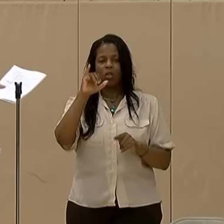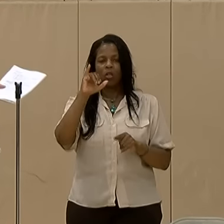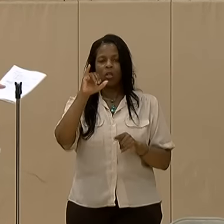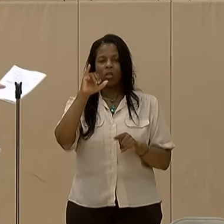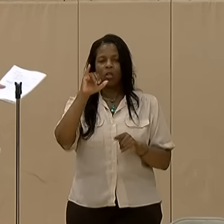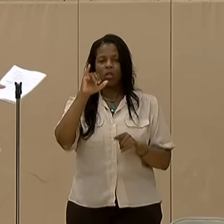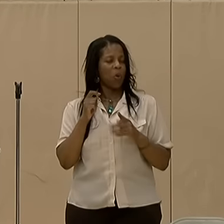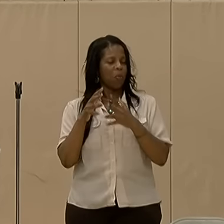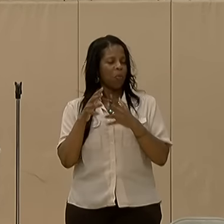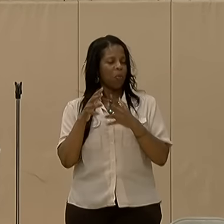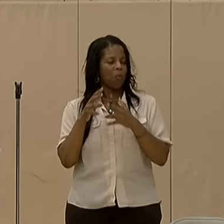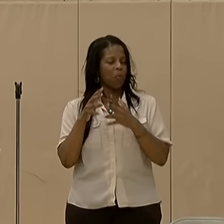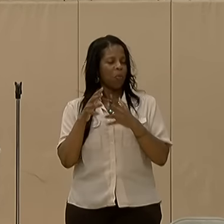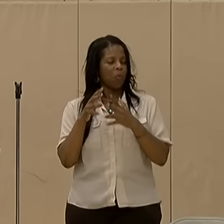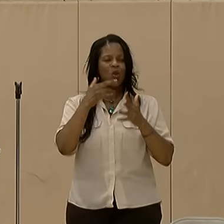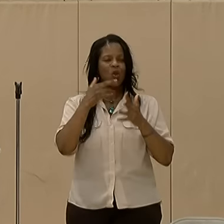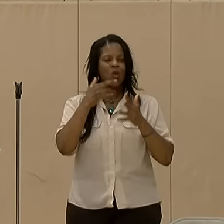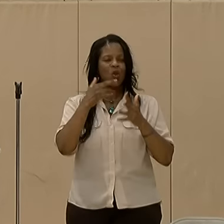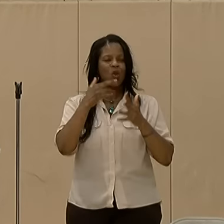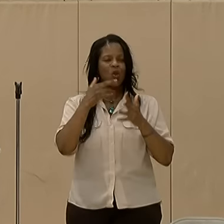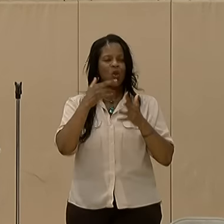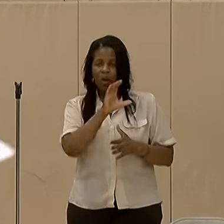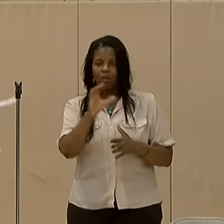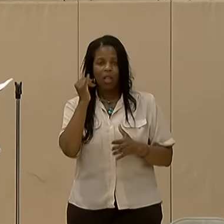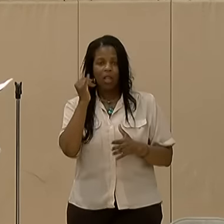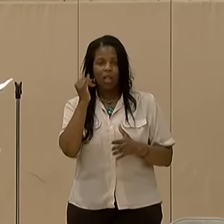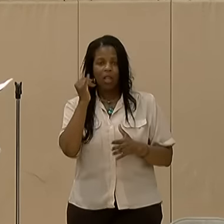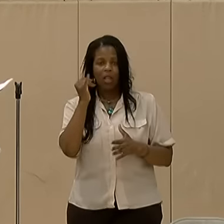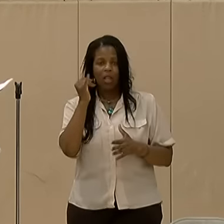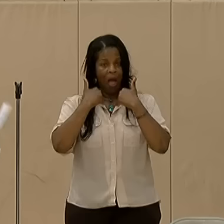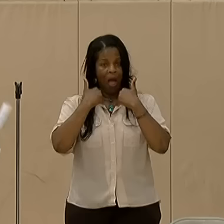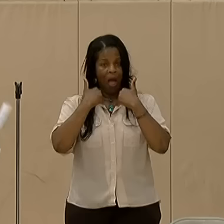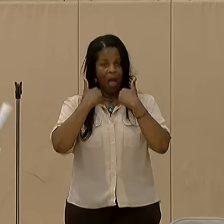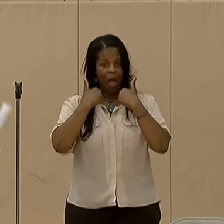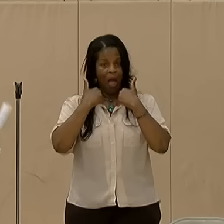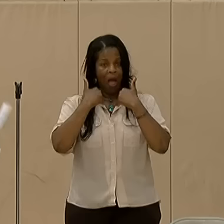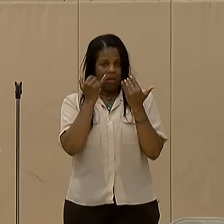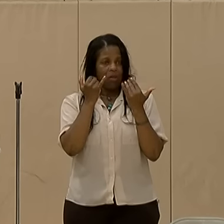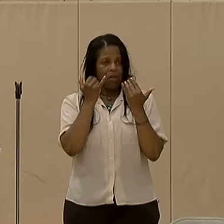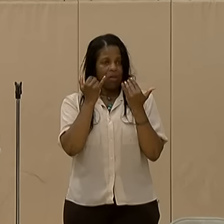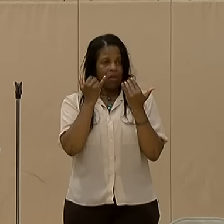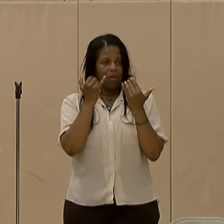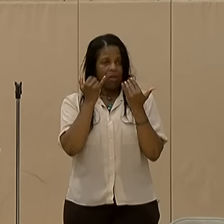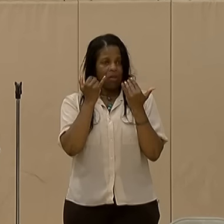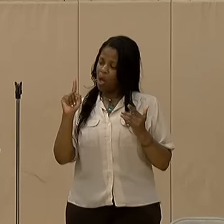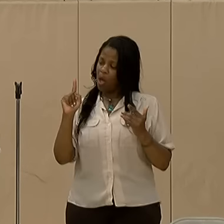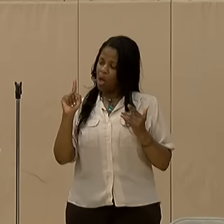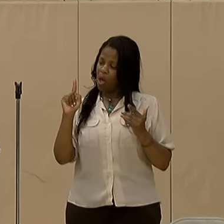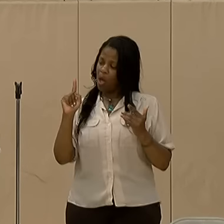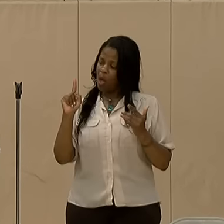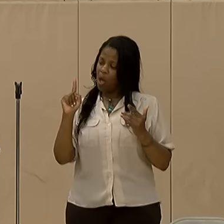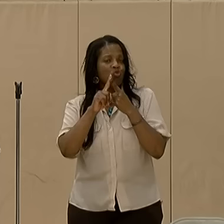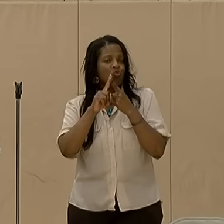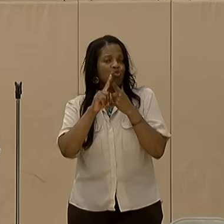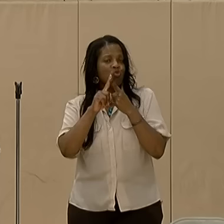to come up because if there's any questions that is in their lane, I'd like to have them step up to the microphone.